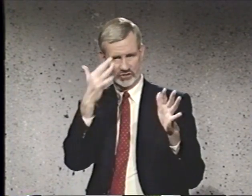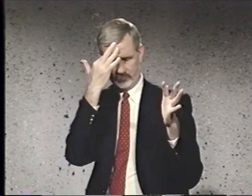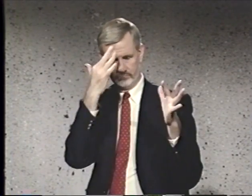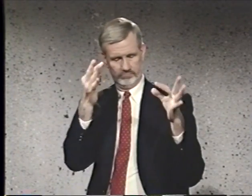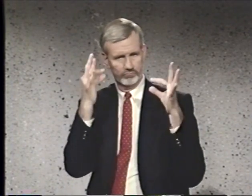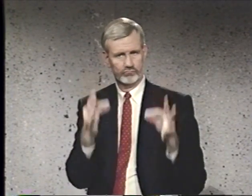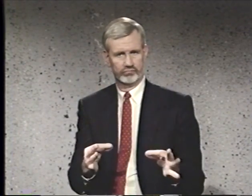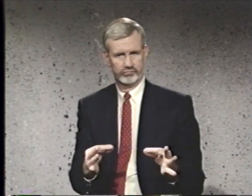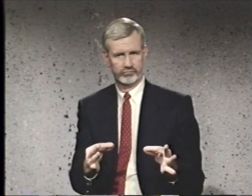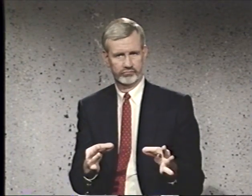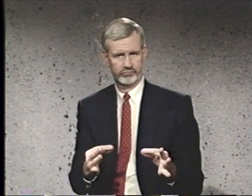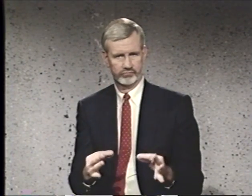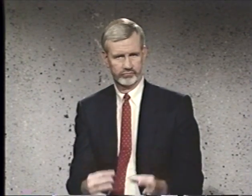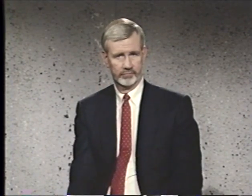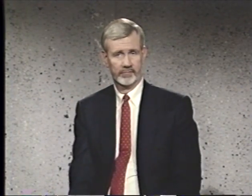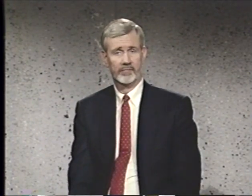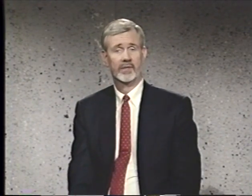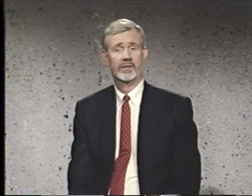I made up my mind.